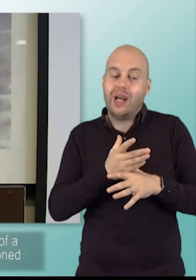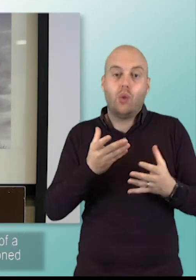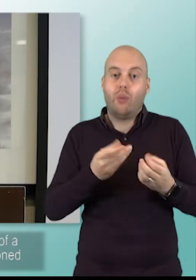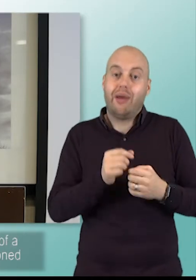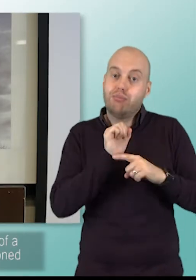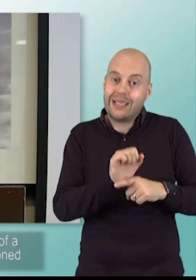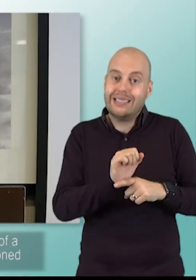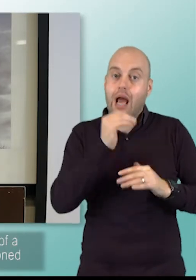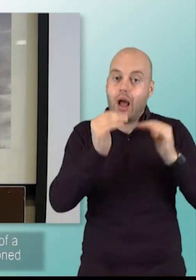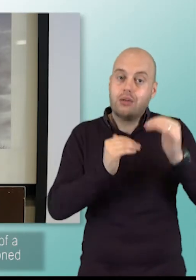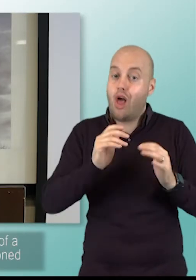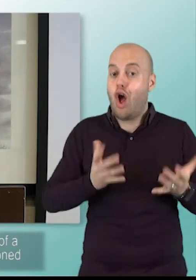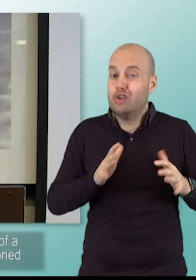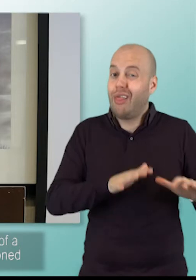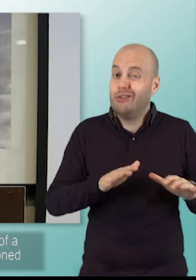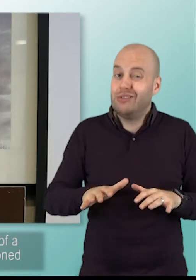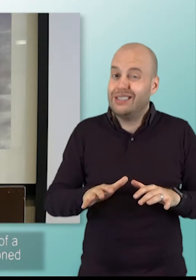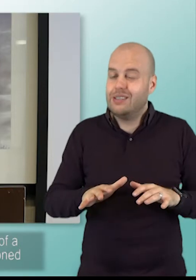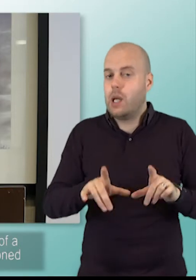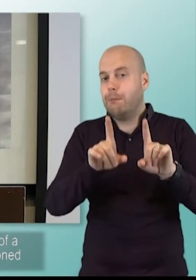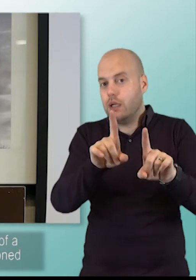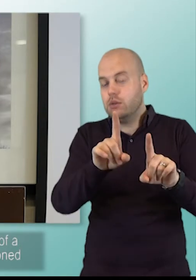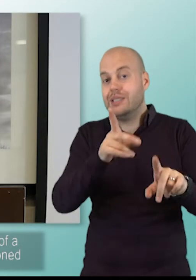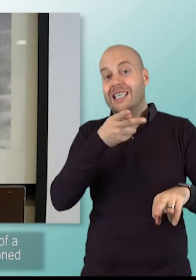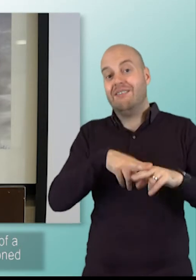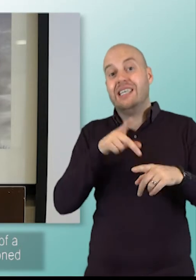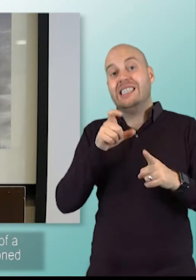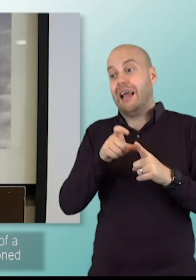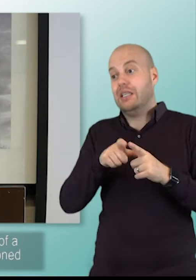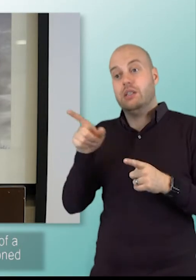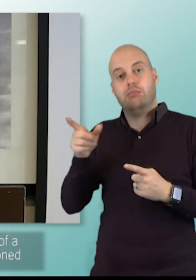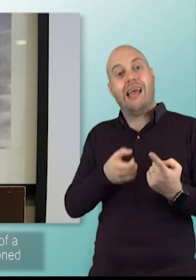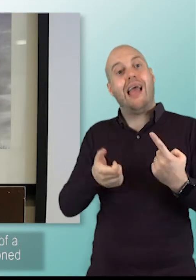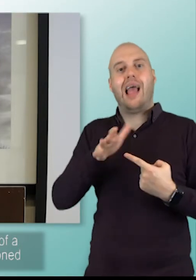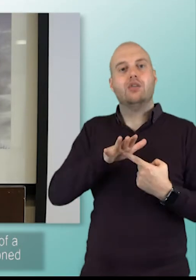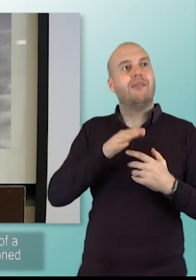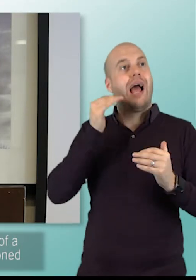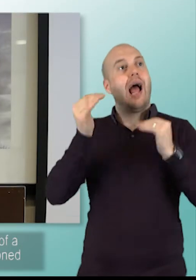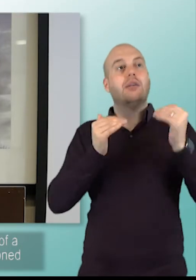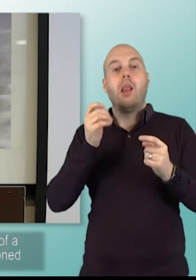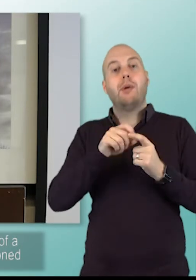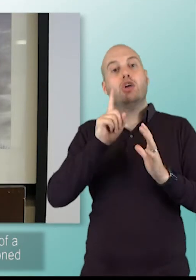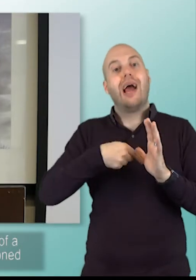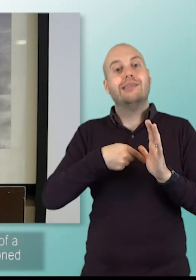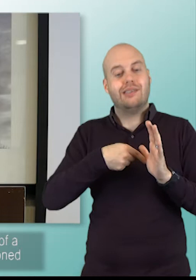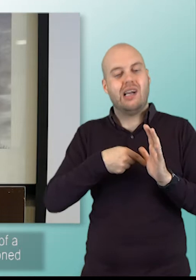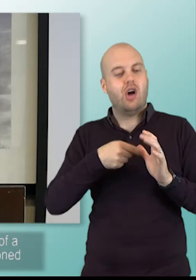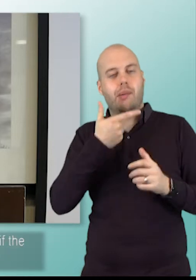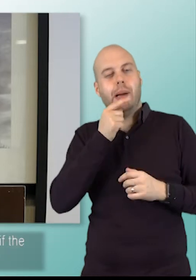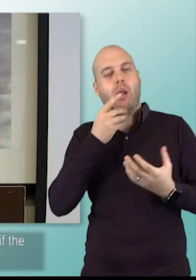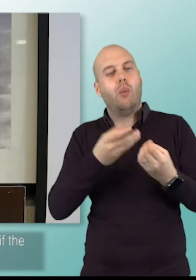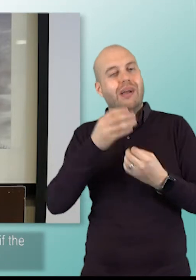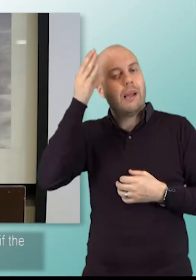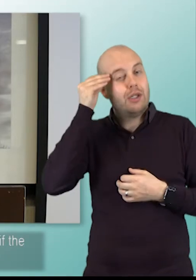protected adults. But if David was the head, let's say, of an adult project for people with dementia and he siphoned